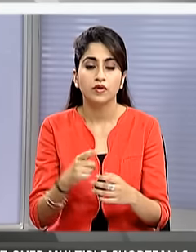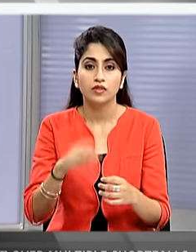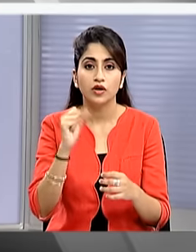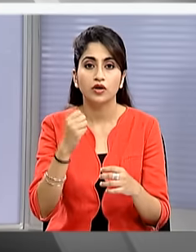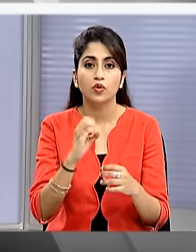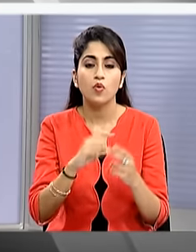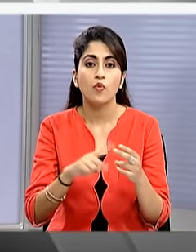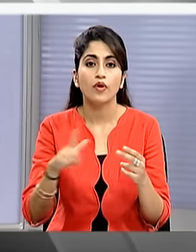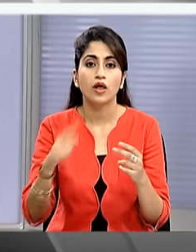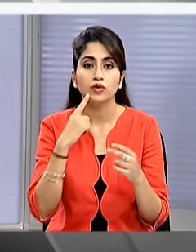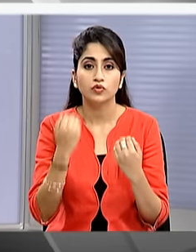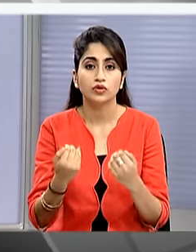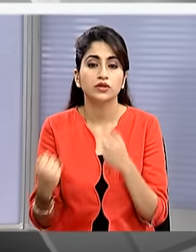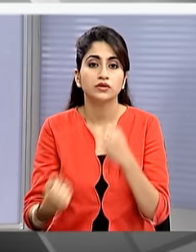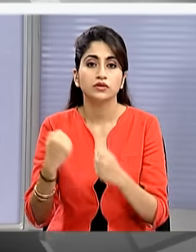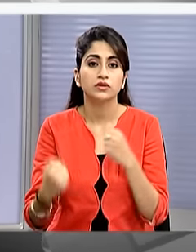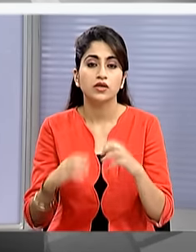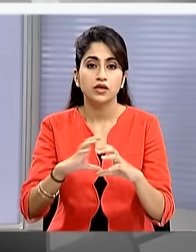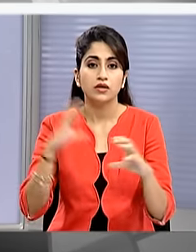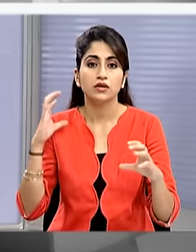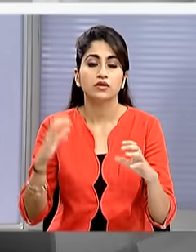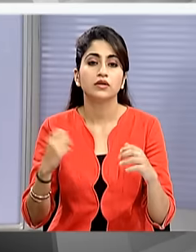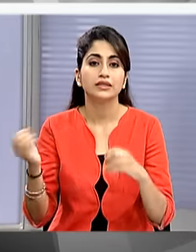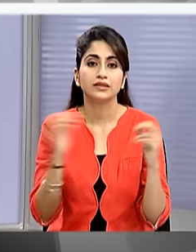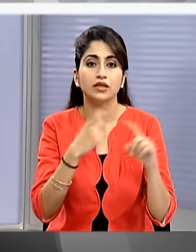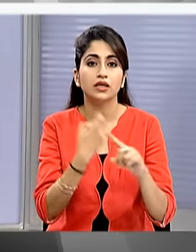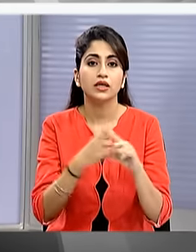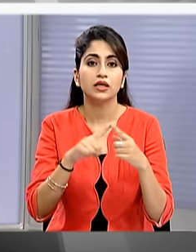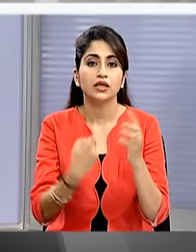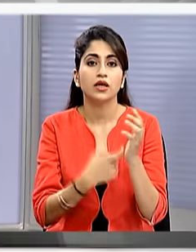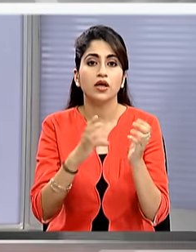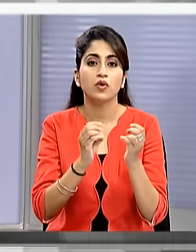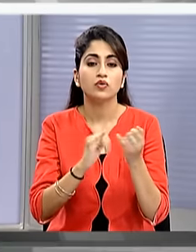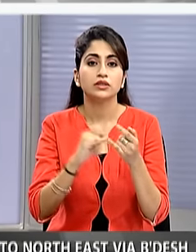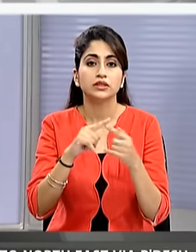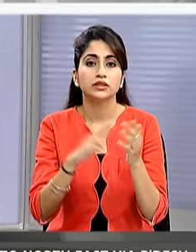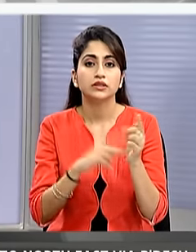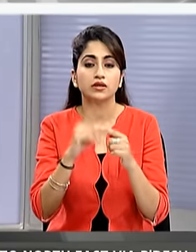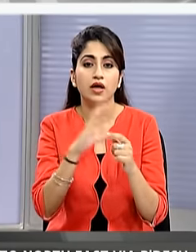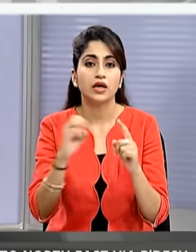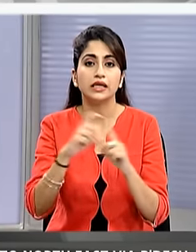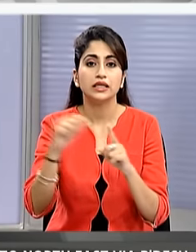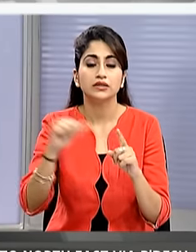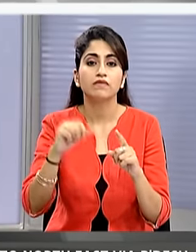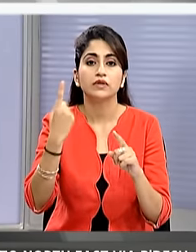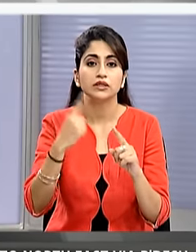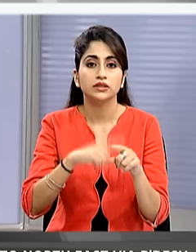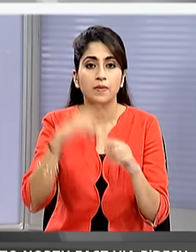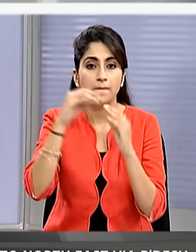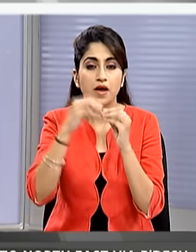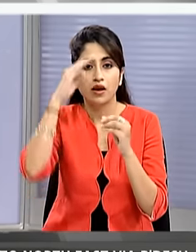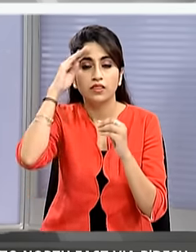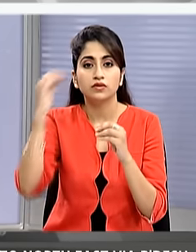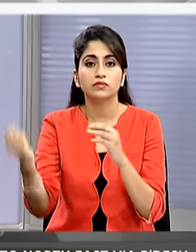The Indian Oil Corporation will today send 7 tankers of diesel and kerosene to Tripura via Bangladesh for the first time to avoid